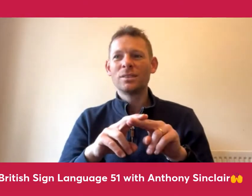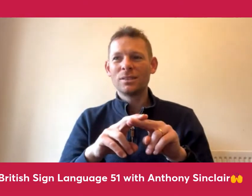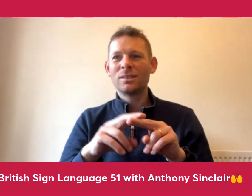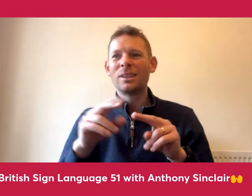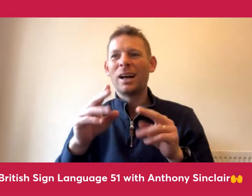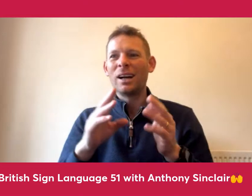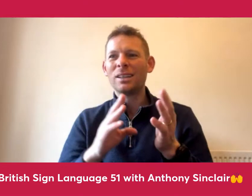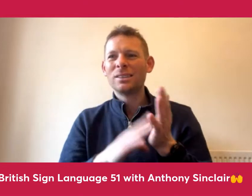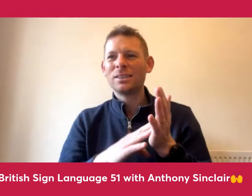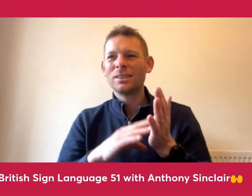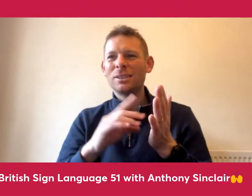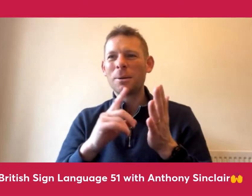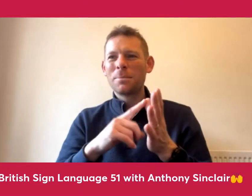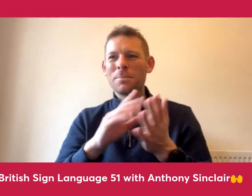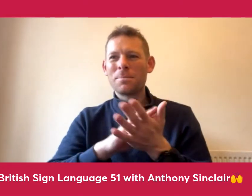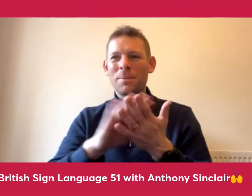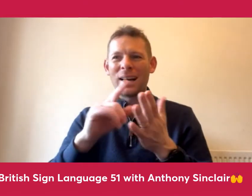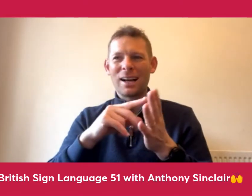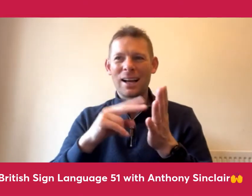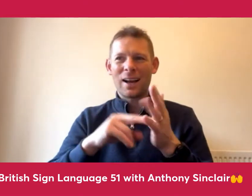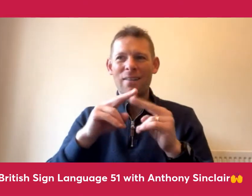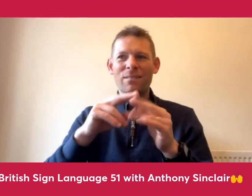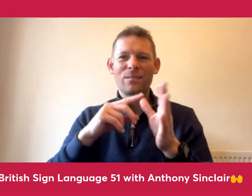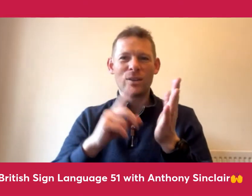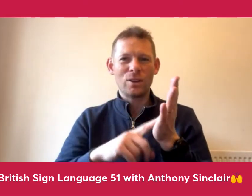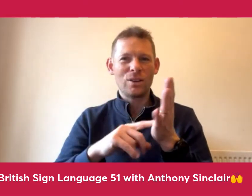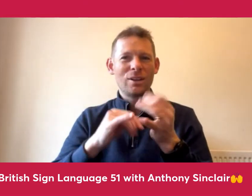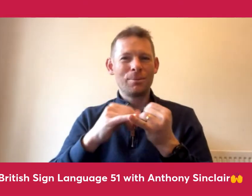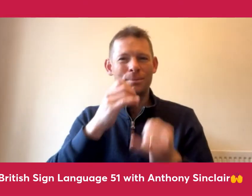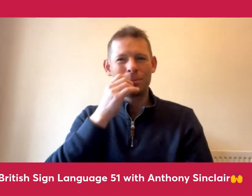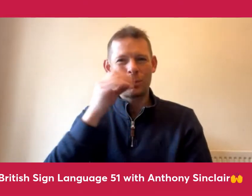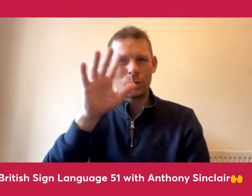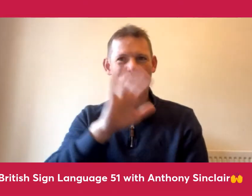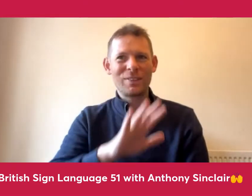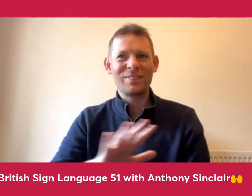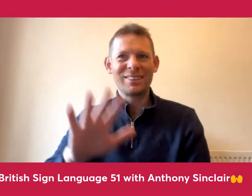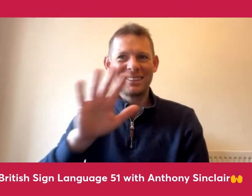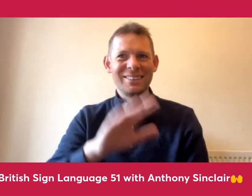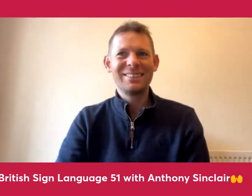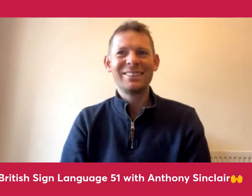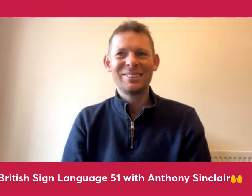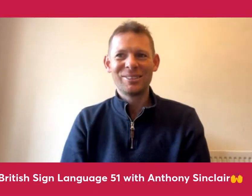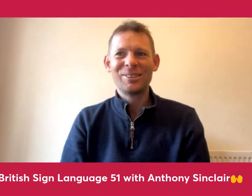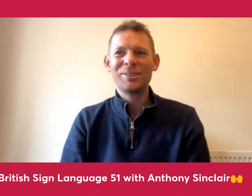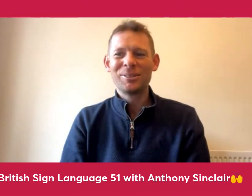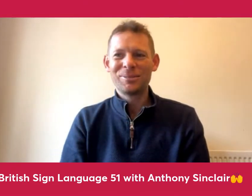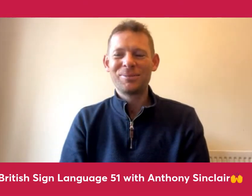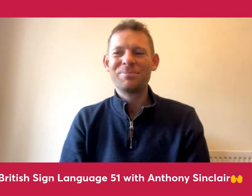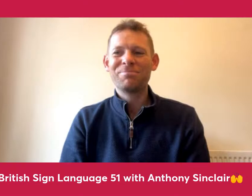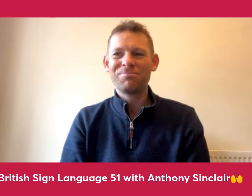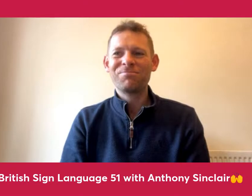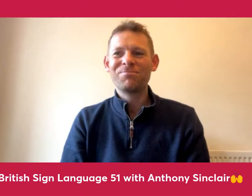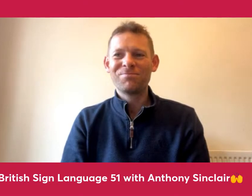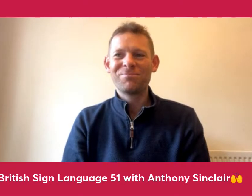And Waterford. And somewhere else you've been, Katie, Mannon Falls. Sounds beautiful.